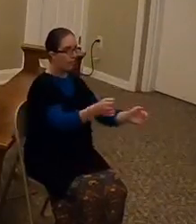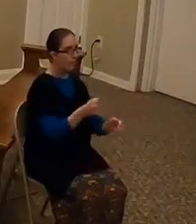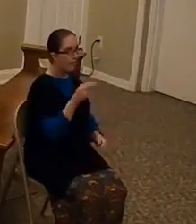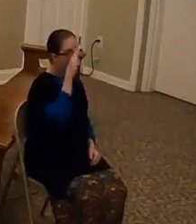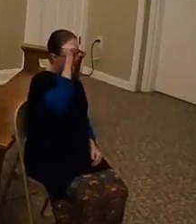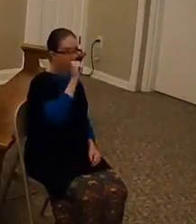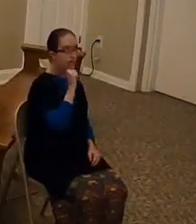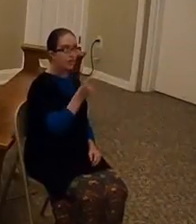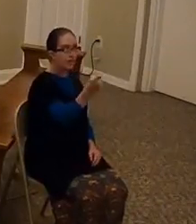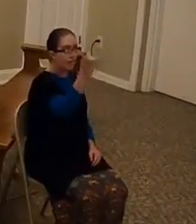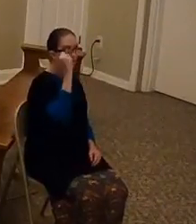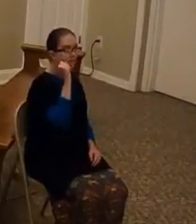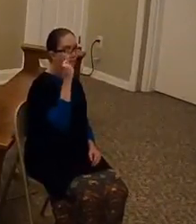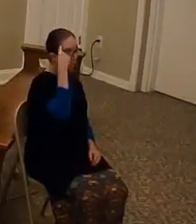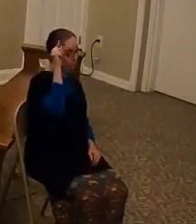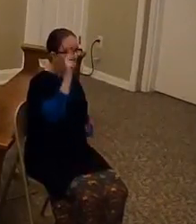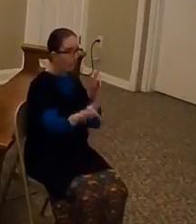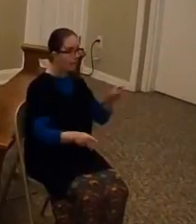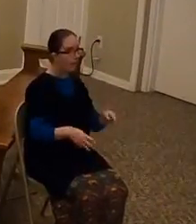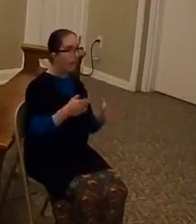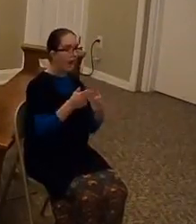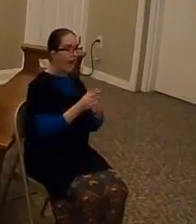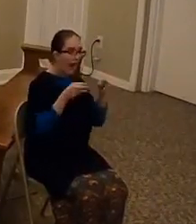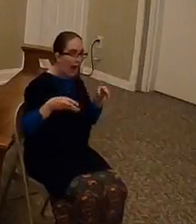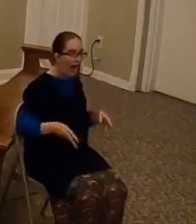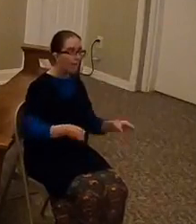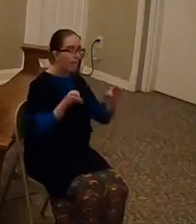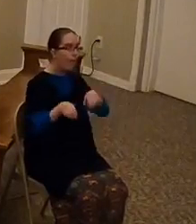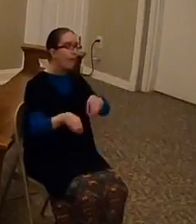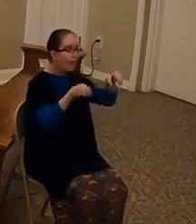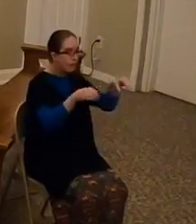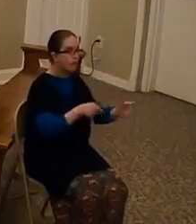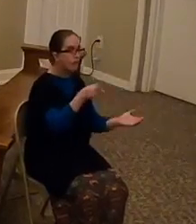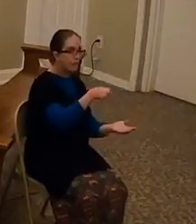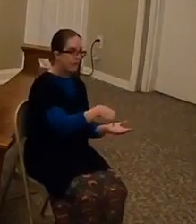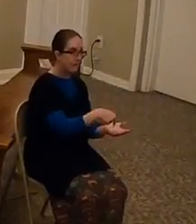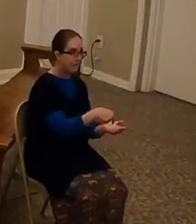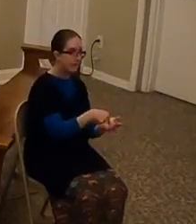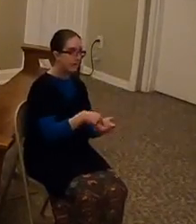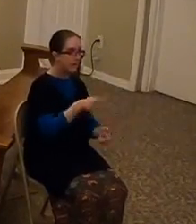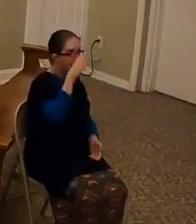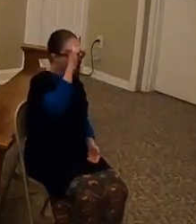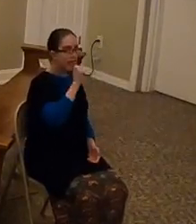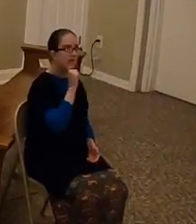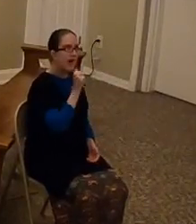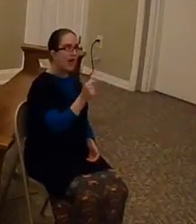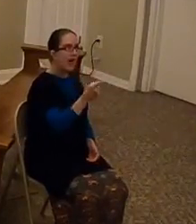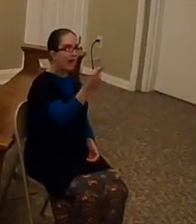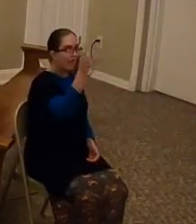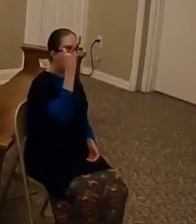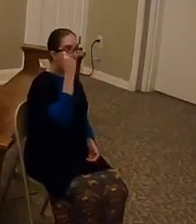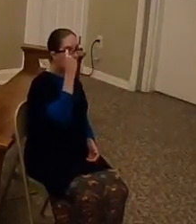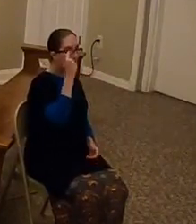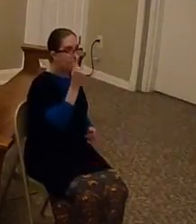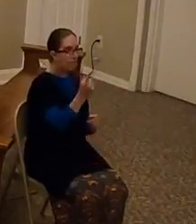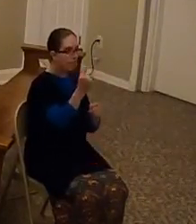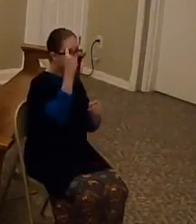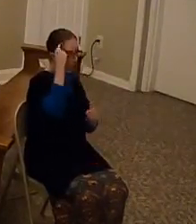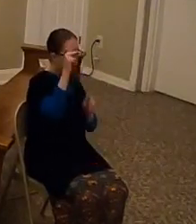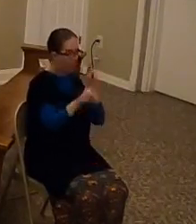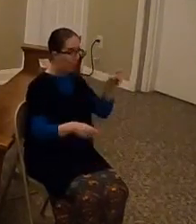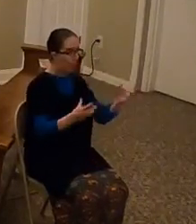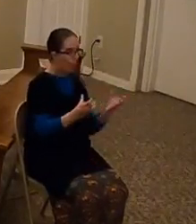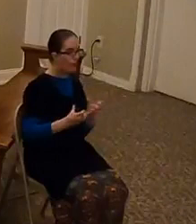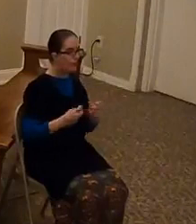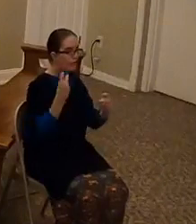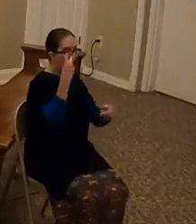He's not coming back for a people who are halfway doing this. Amen. He's not coming back for a people who want